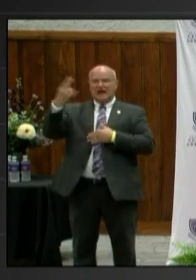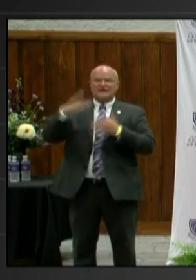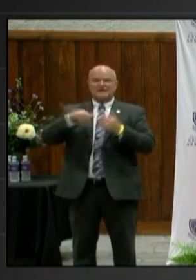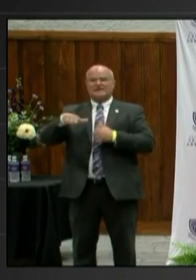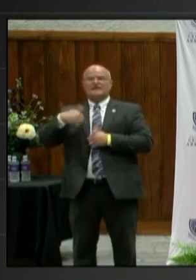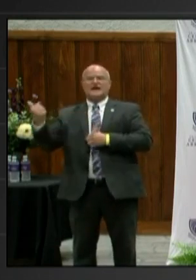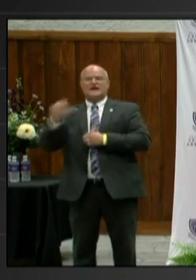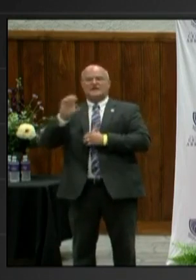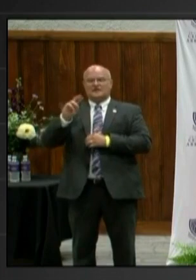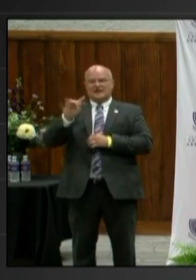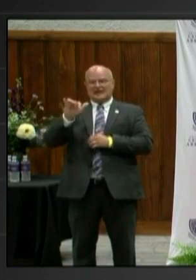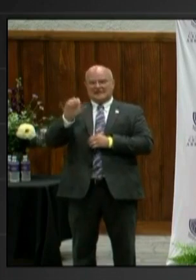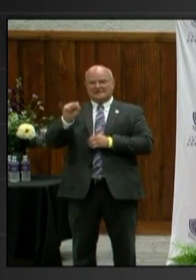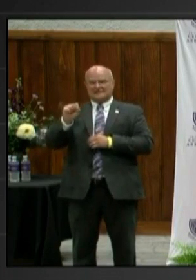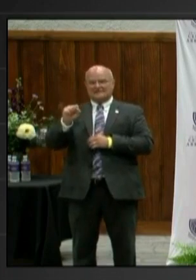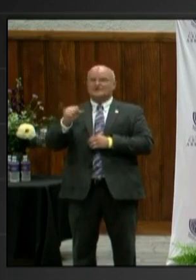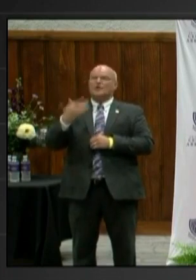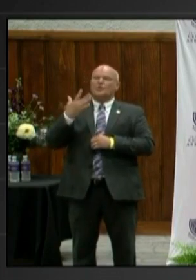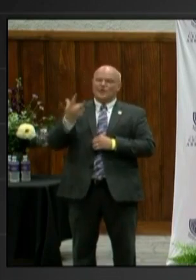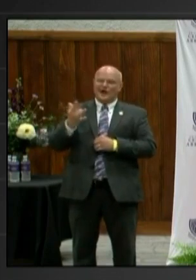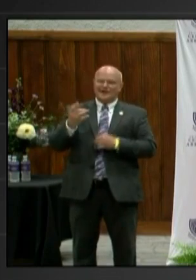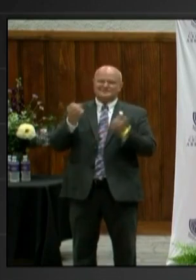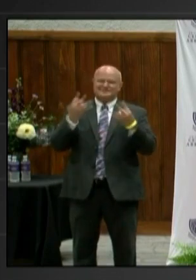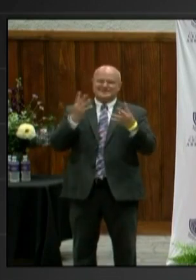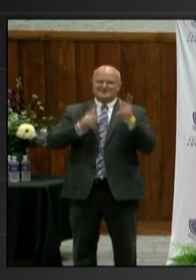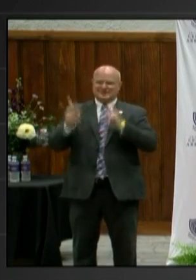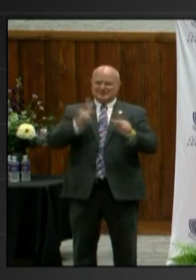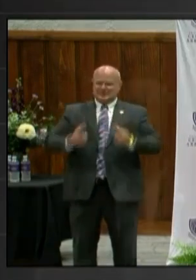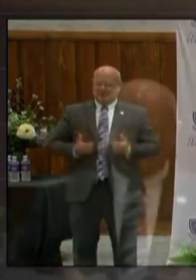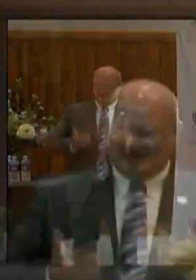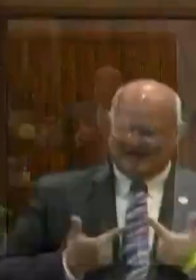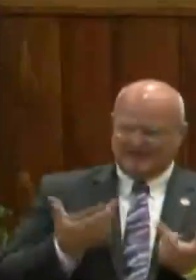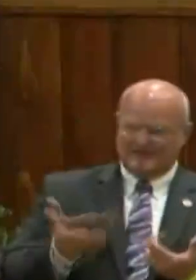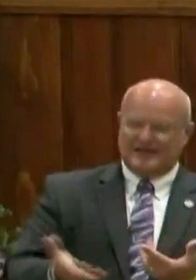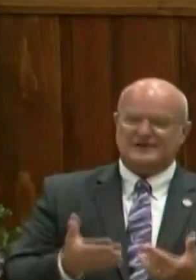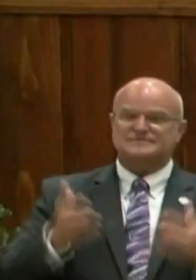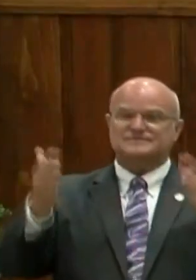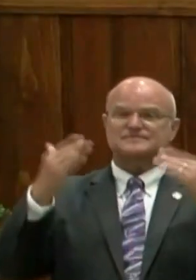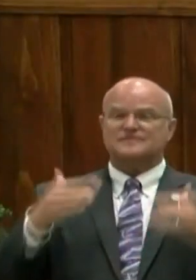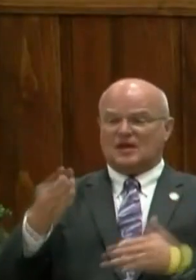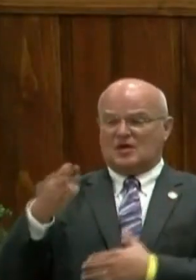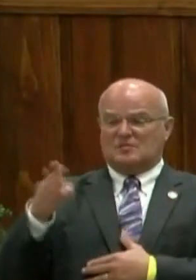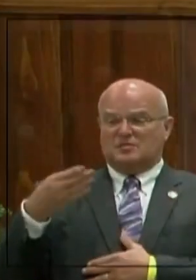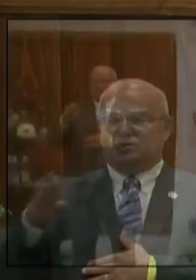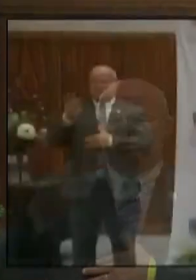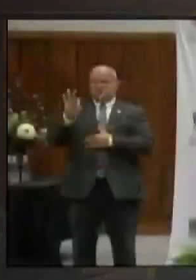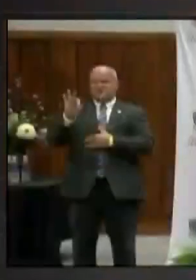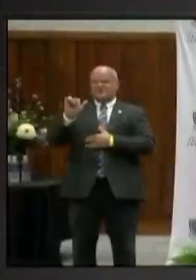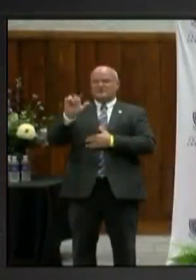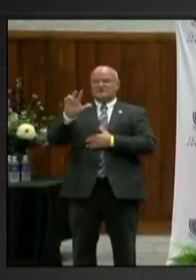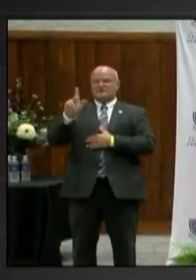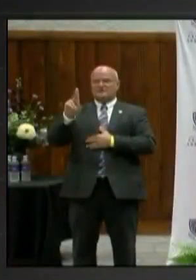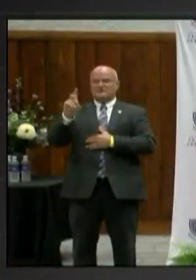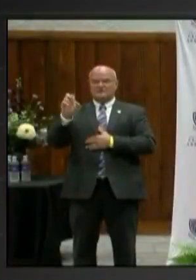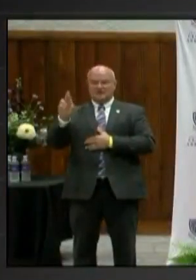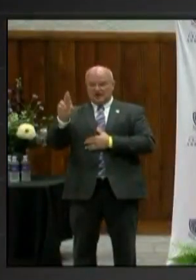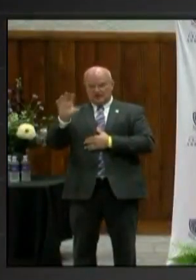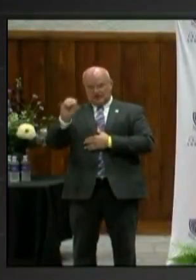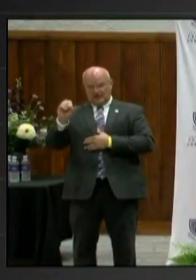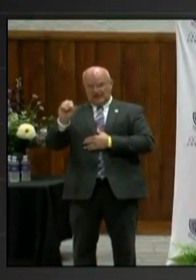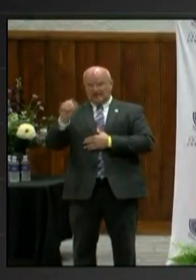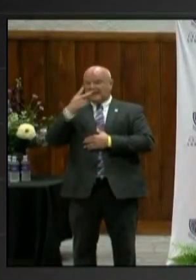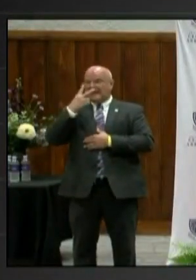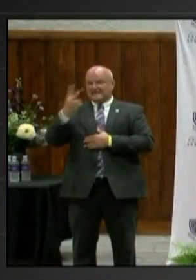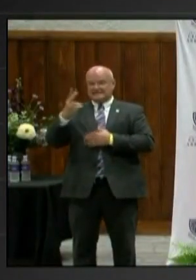to the other counties. Of course, again, it's a population center. And then the next one is the blue, which is Faulkner County, and again, you see the